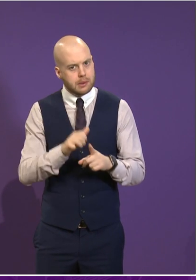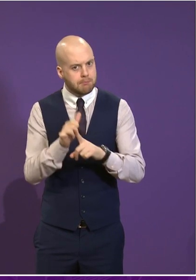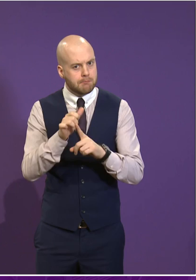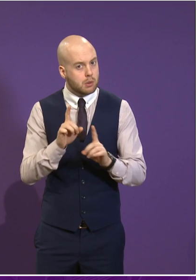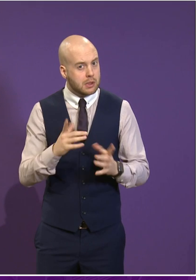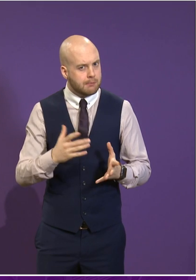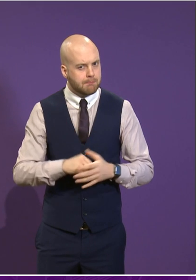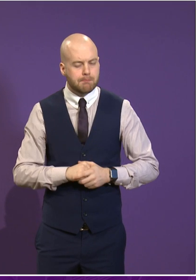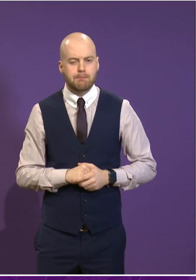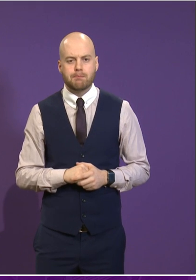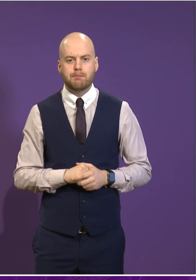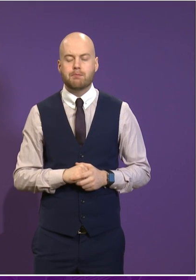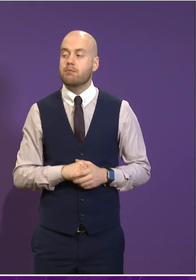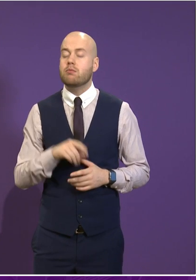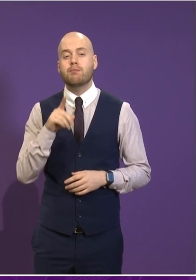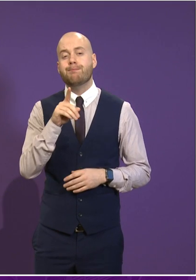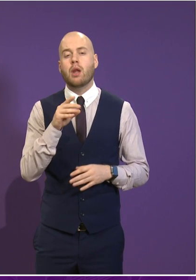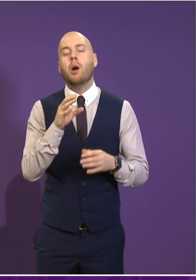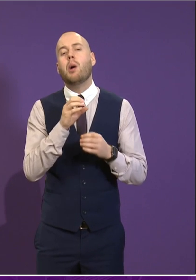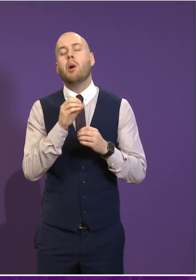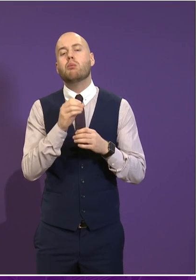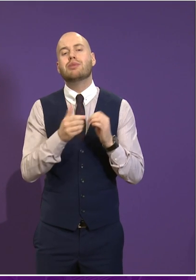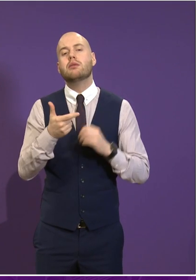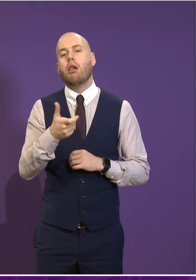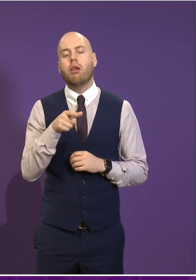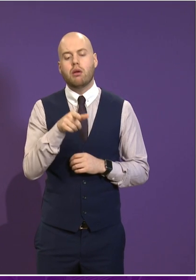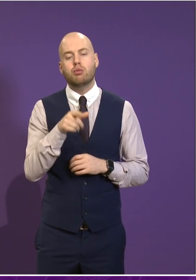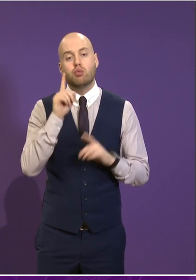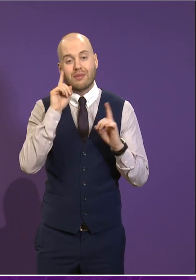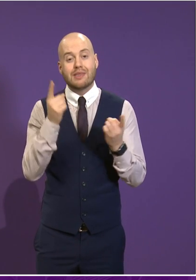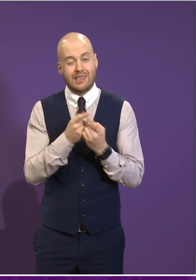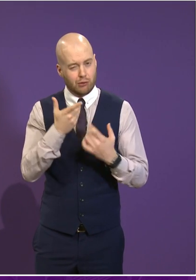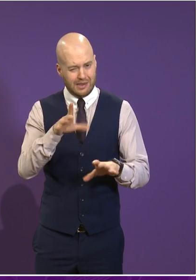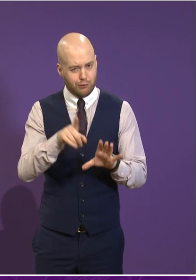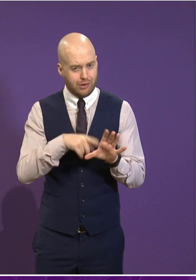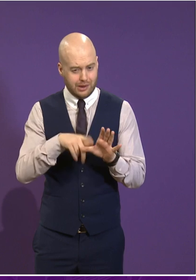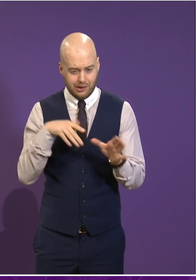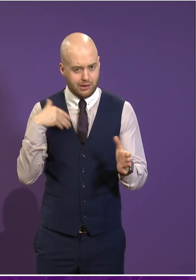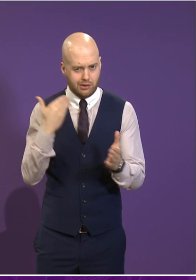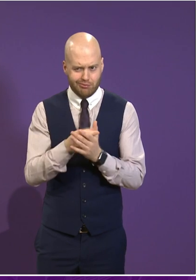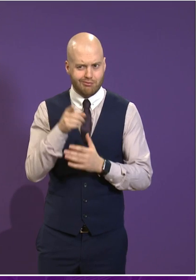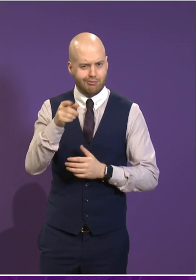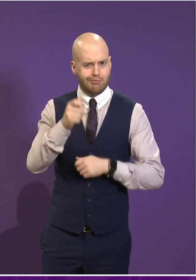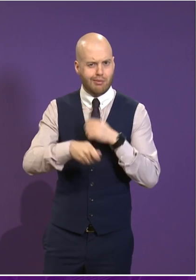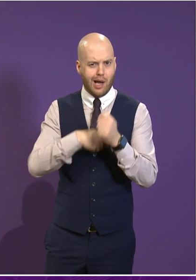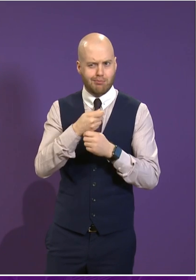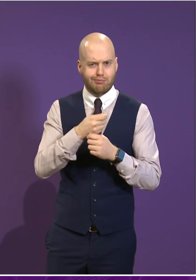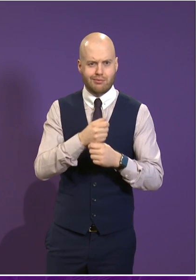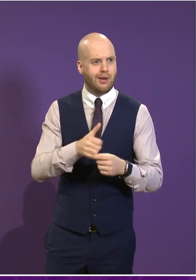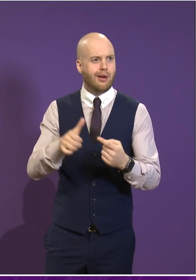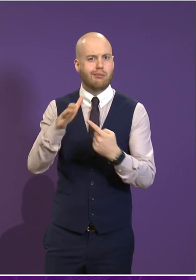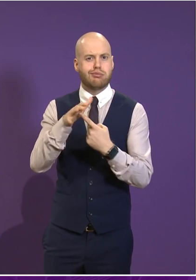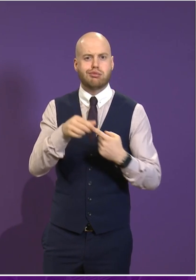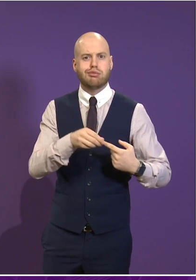Yes, Bristol University has been doing that for some years, and they were the pioneers in contextualised admissions. And